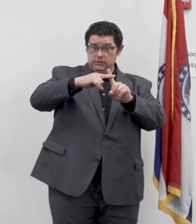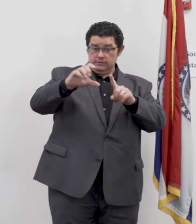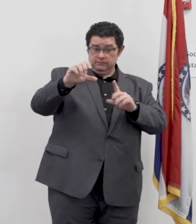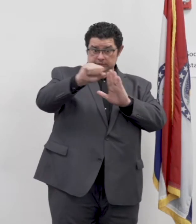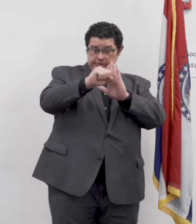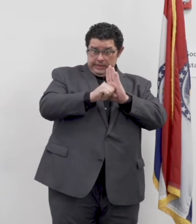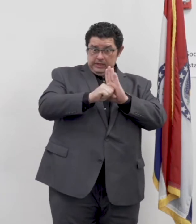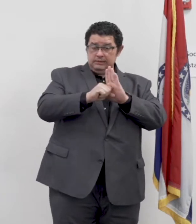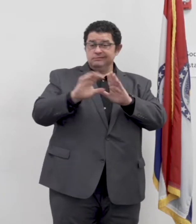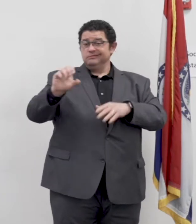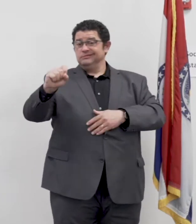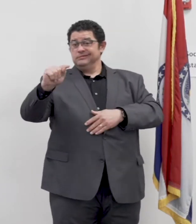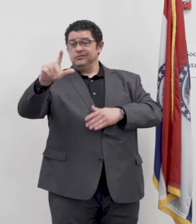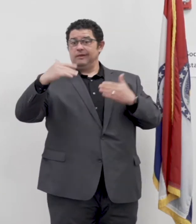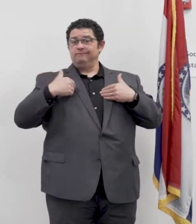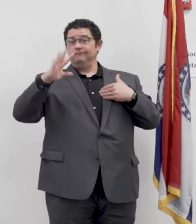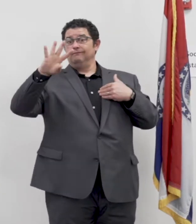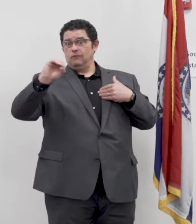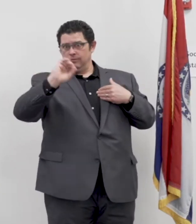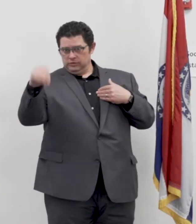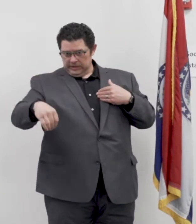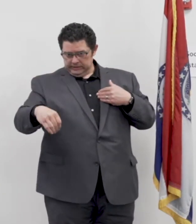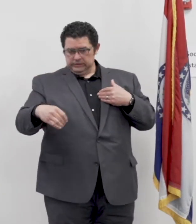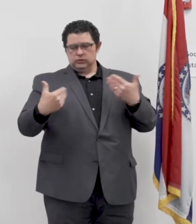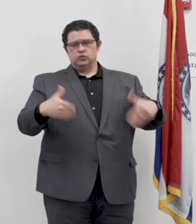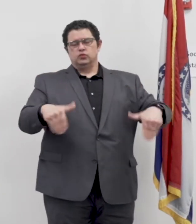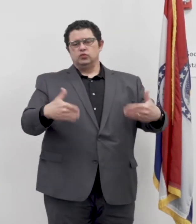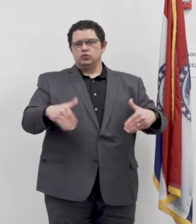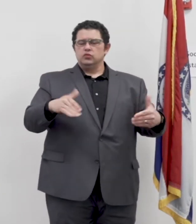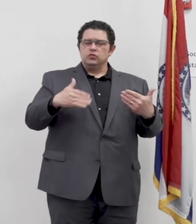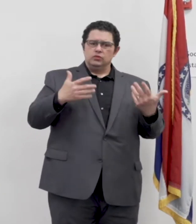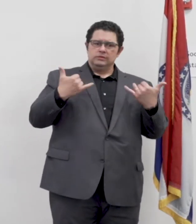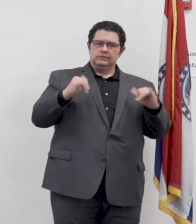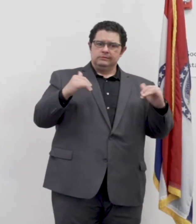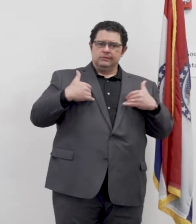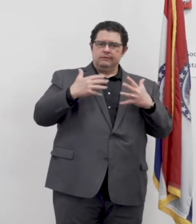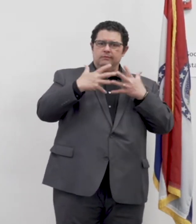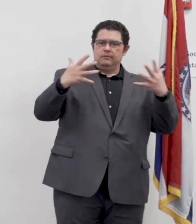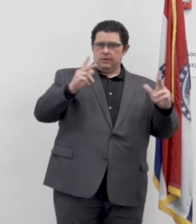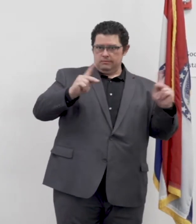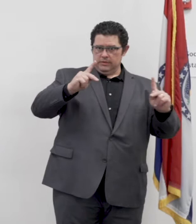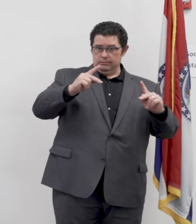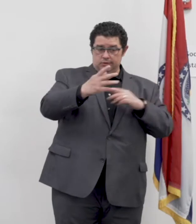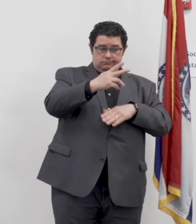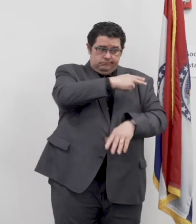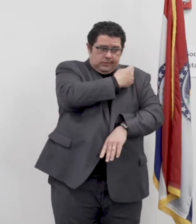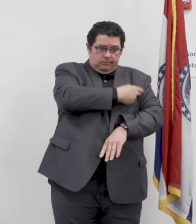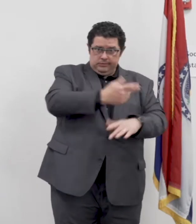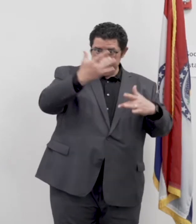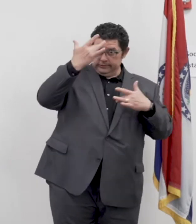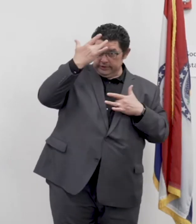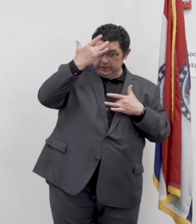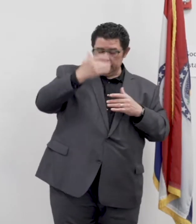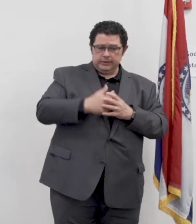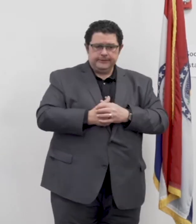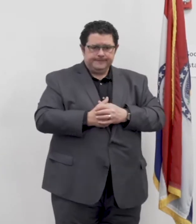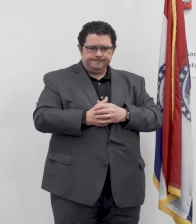still have a lot of people who are very sick in our hospitals. I know this